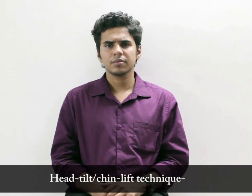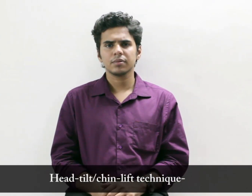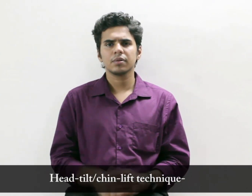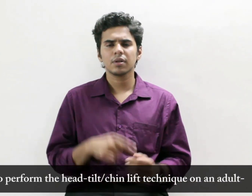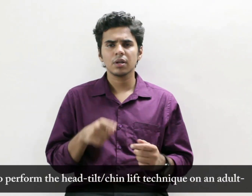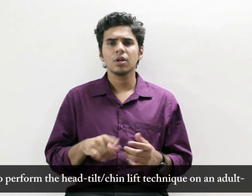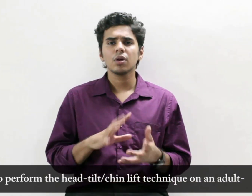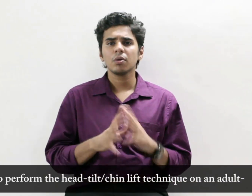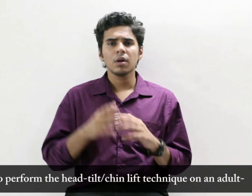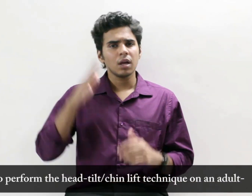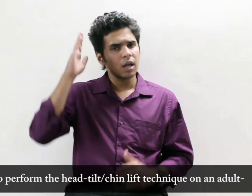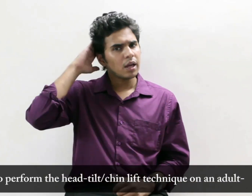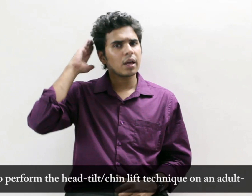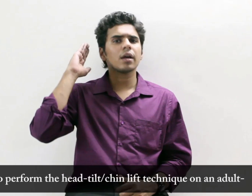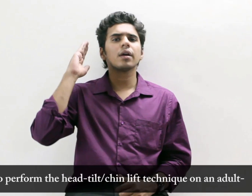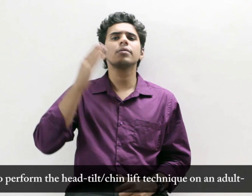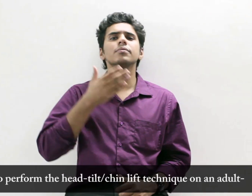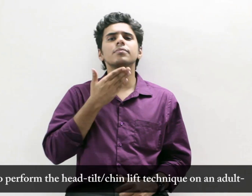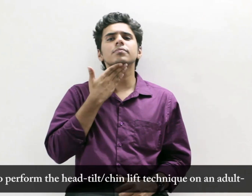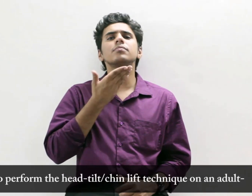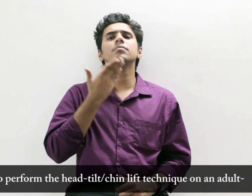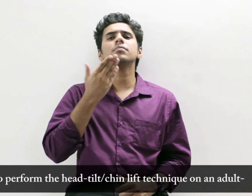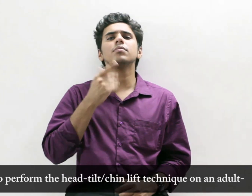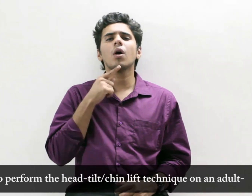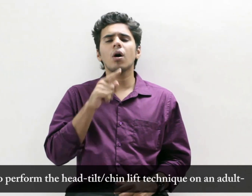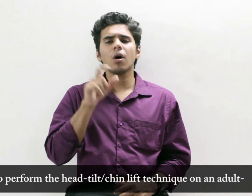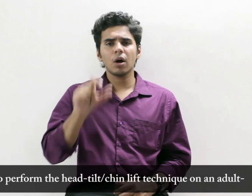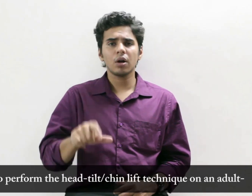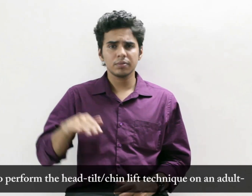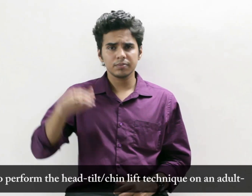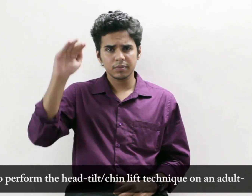To perform the head tilt, chin lift technique on an adult,